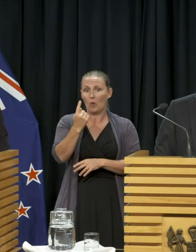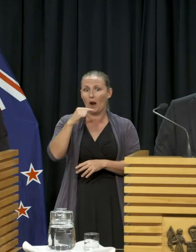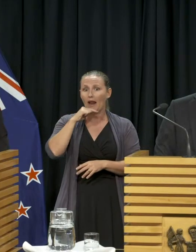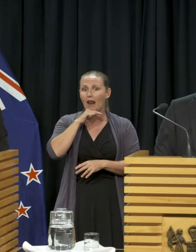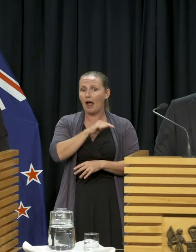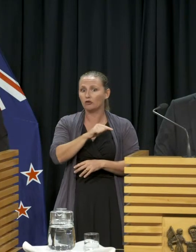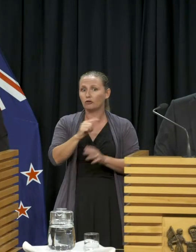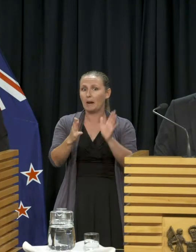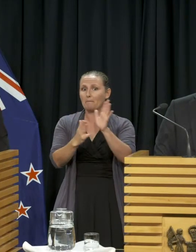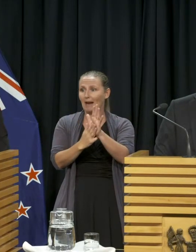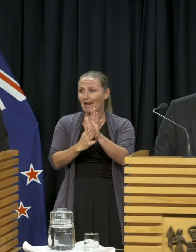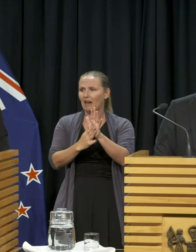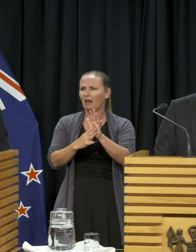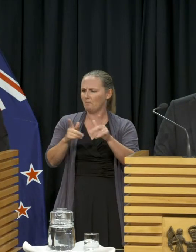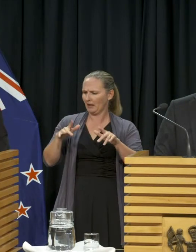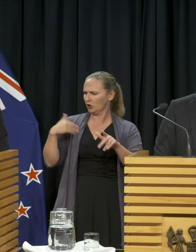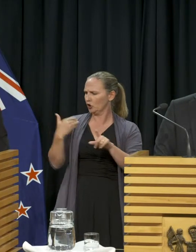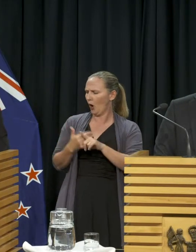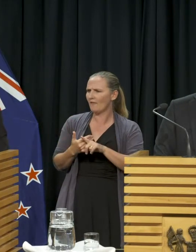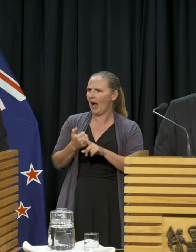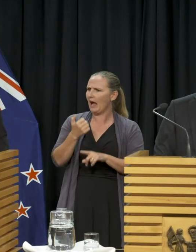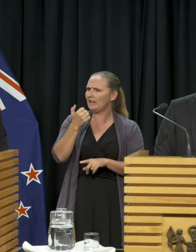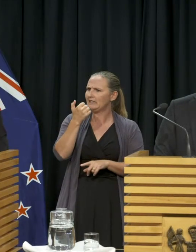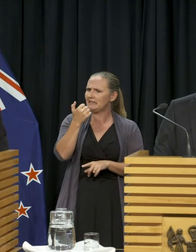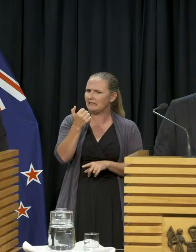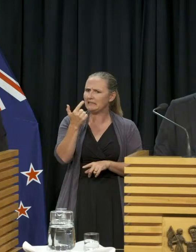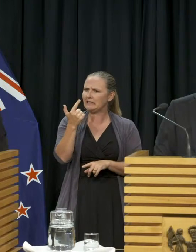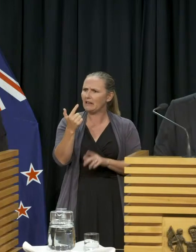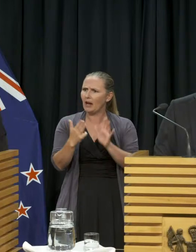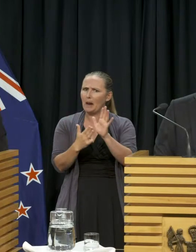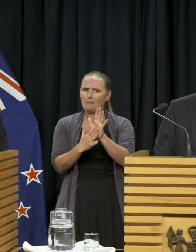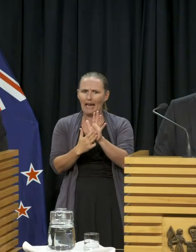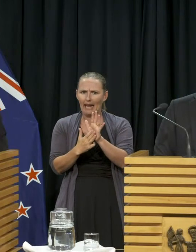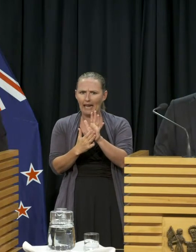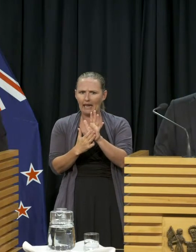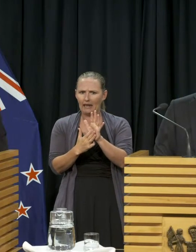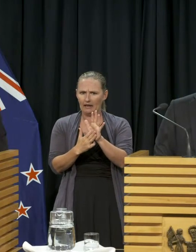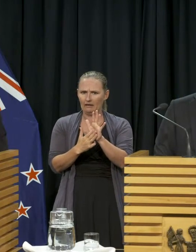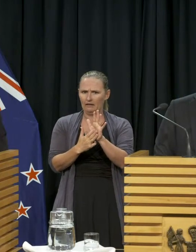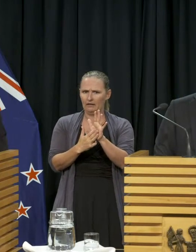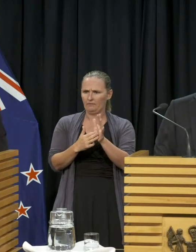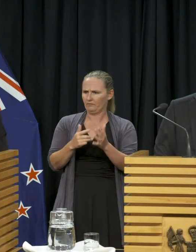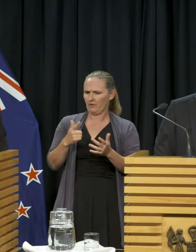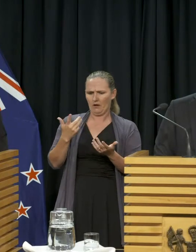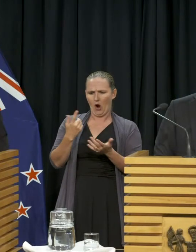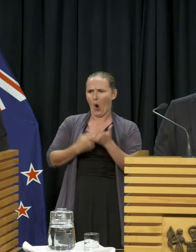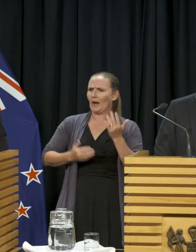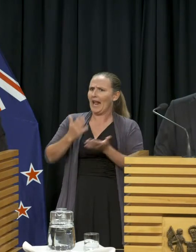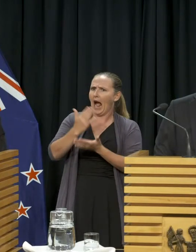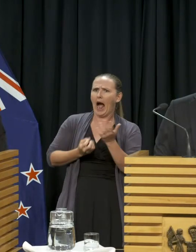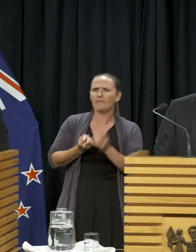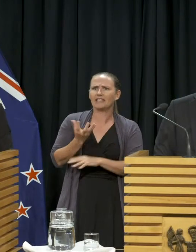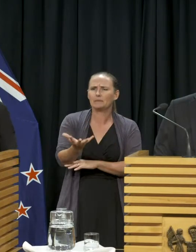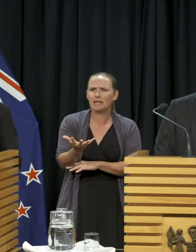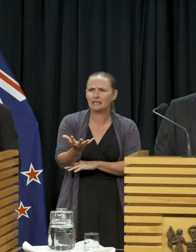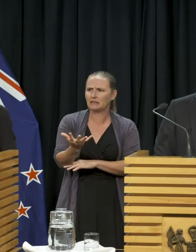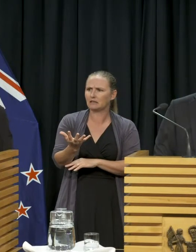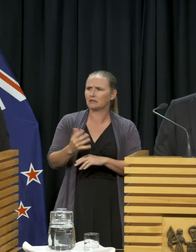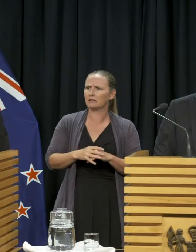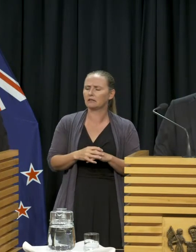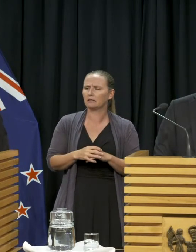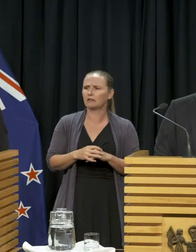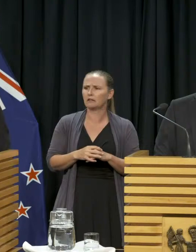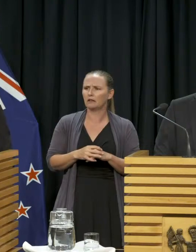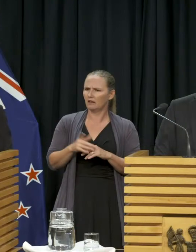spent $67 million in March, less than half of that. Basically, COVID was part of the problem there. But is that really good enough? Are you disappointed with how slow